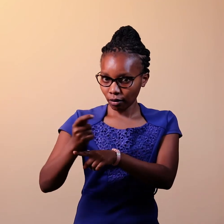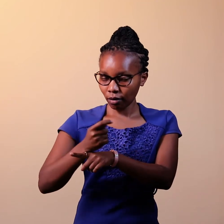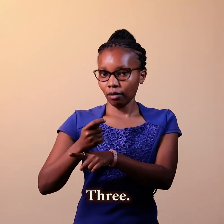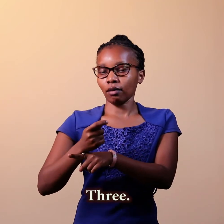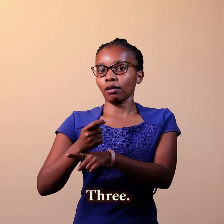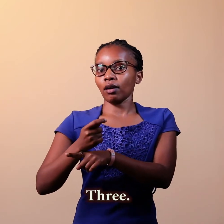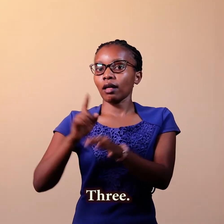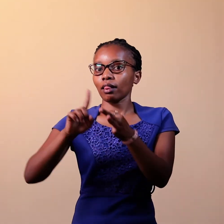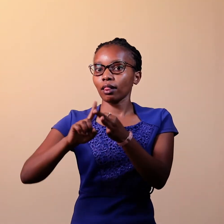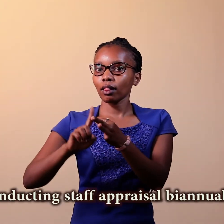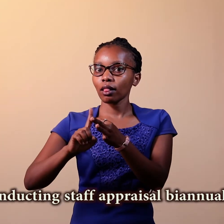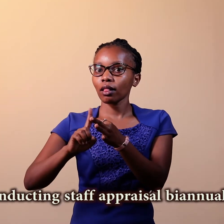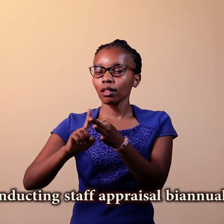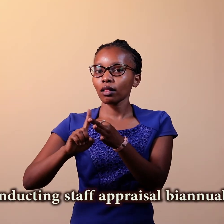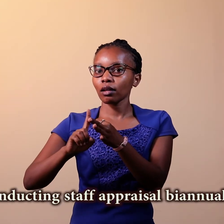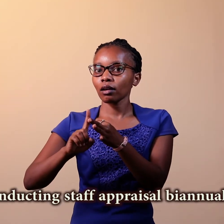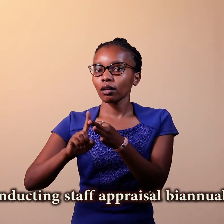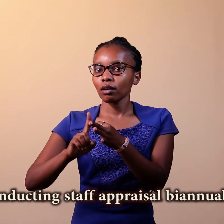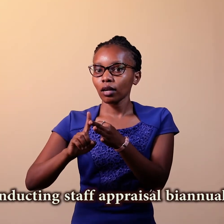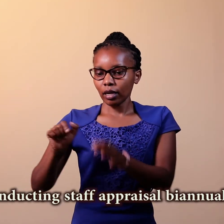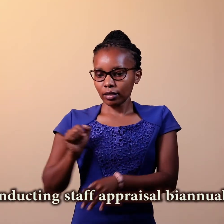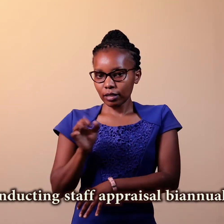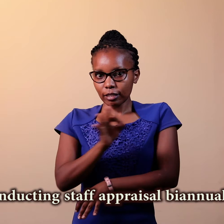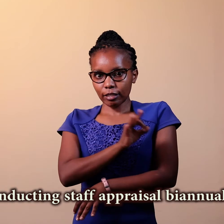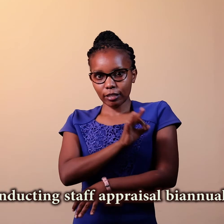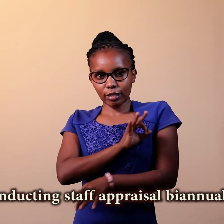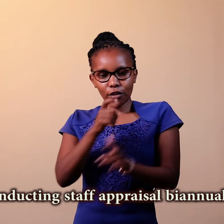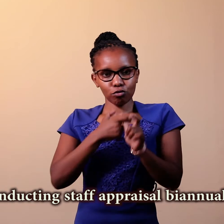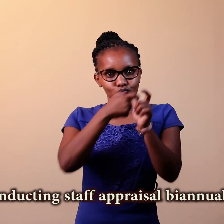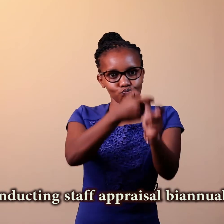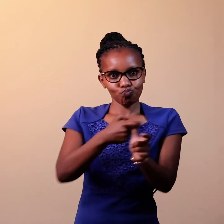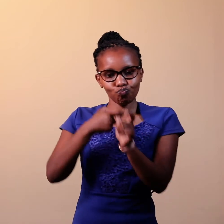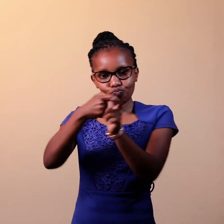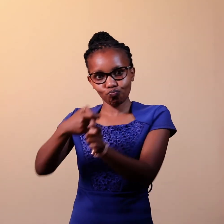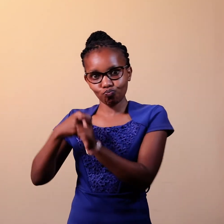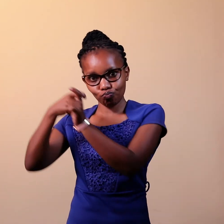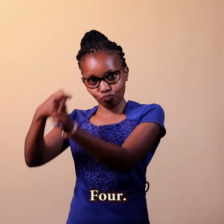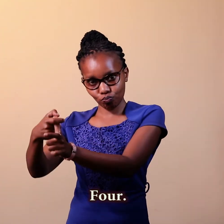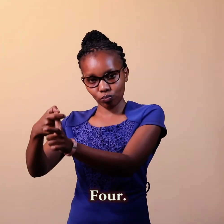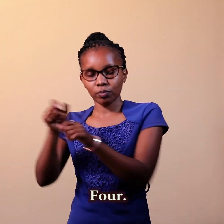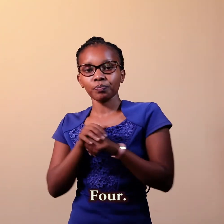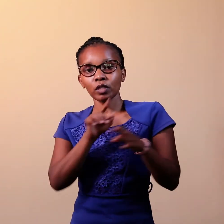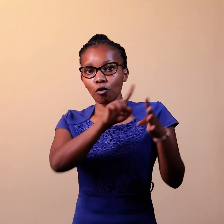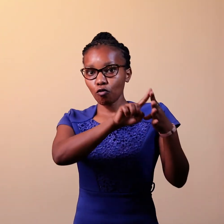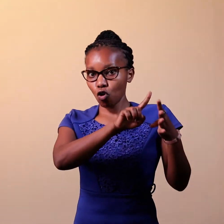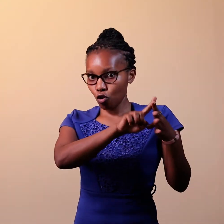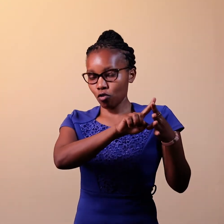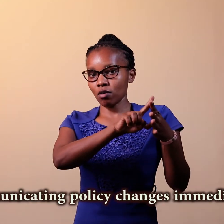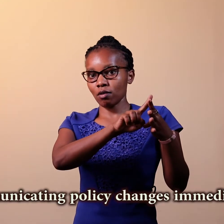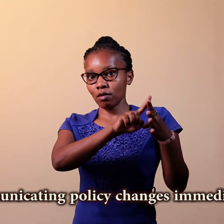Three, conducting staff appraisal biannually. Three, four, communicating